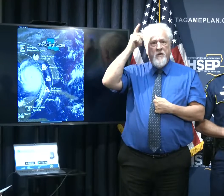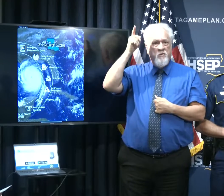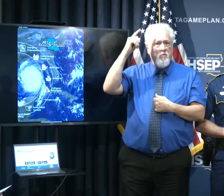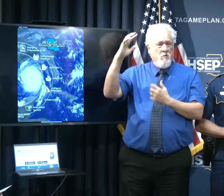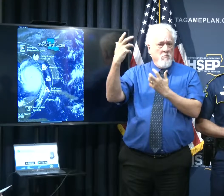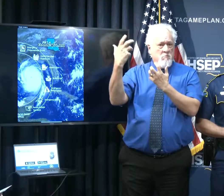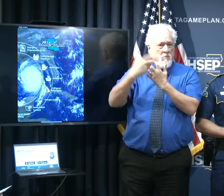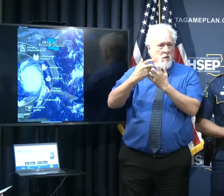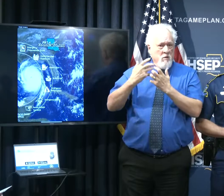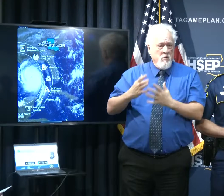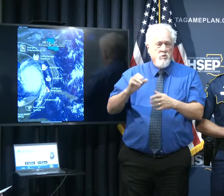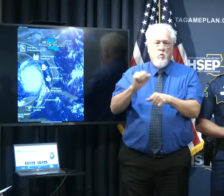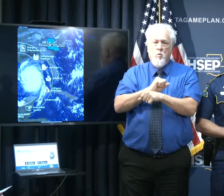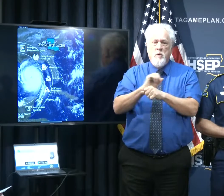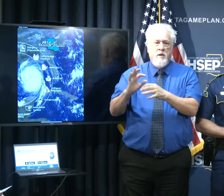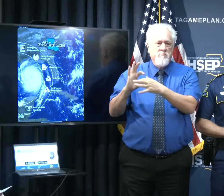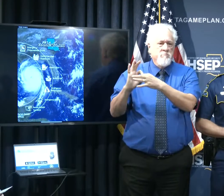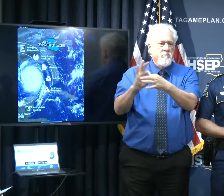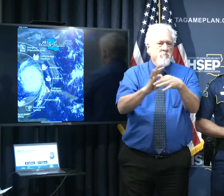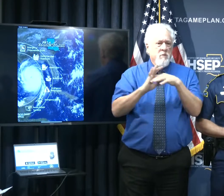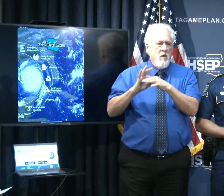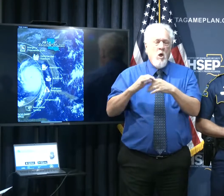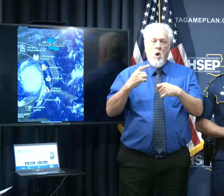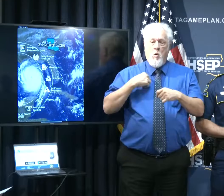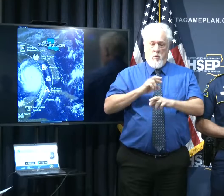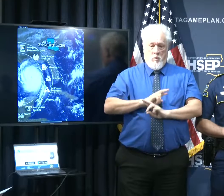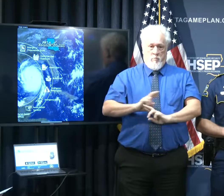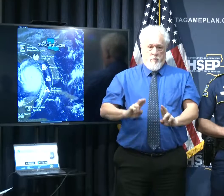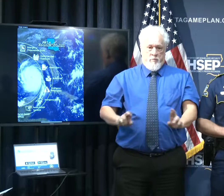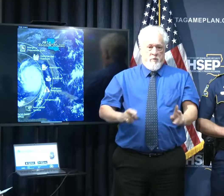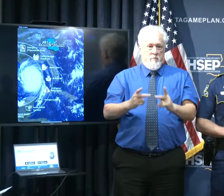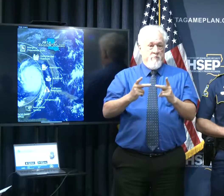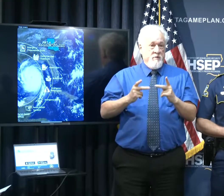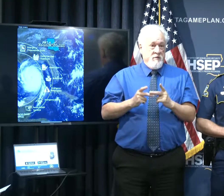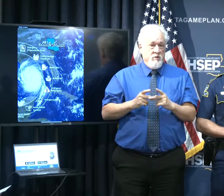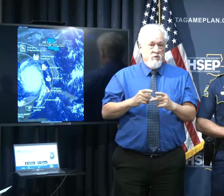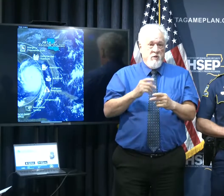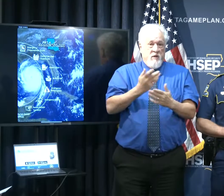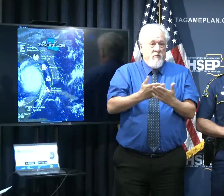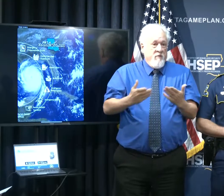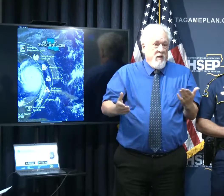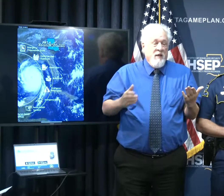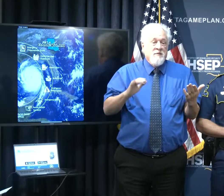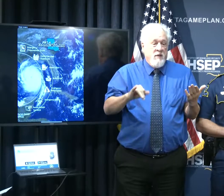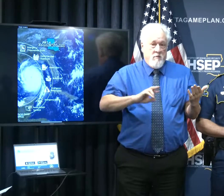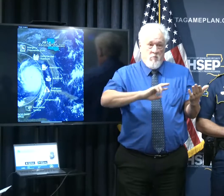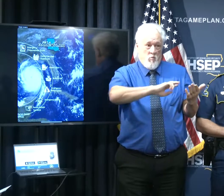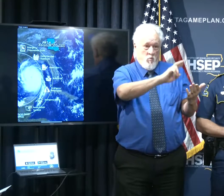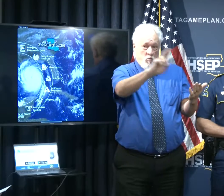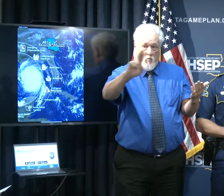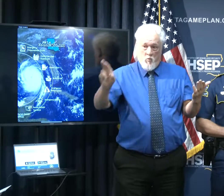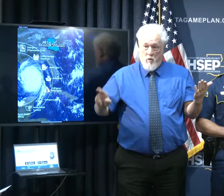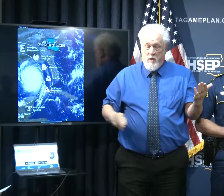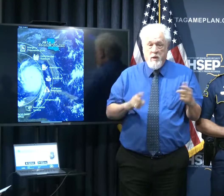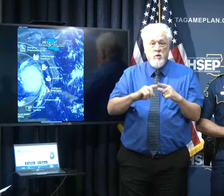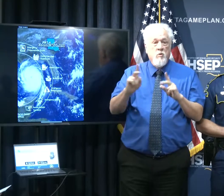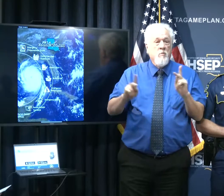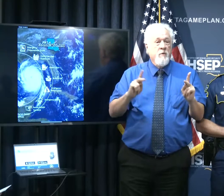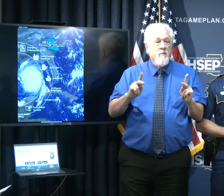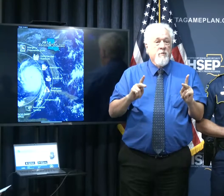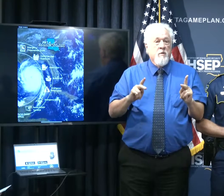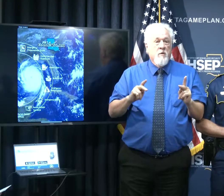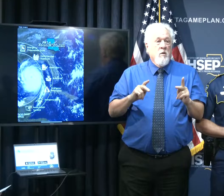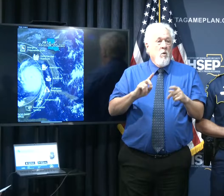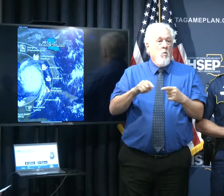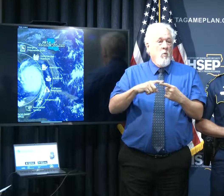to be working very seamlessly. We are pre-positioning assets so that they will be available to the public on